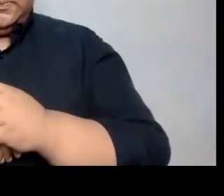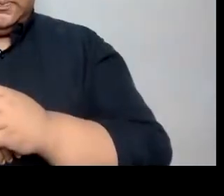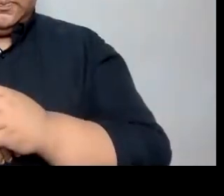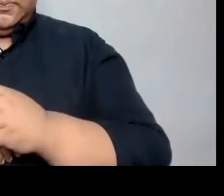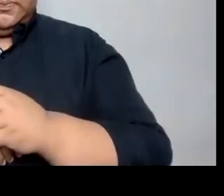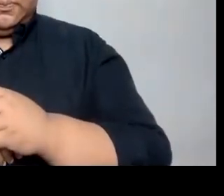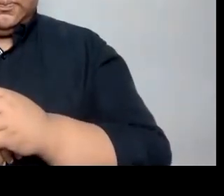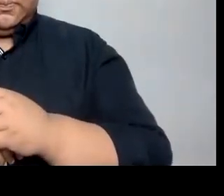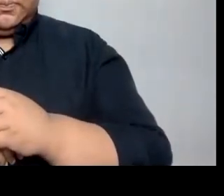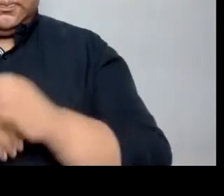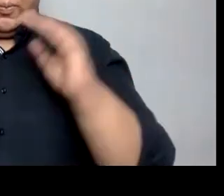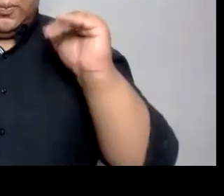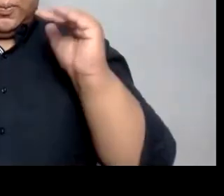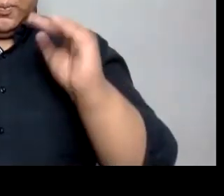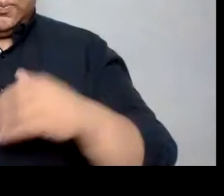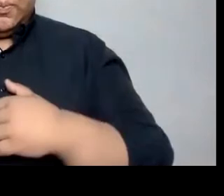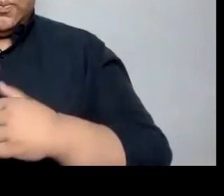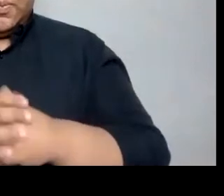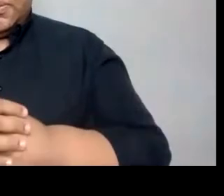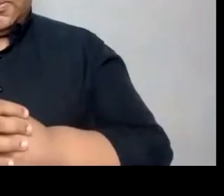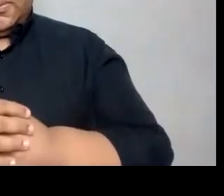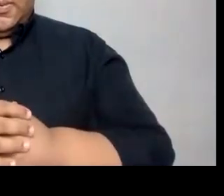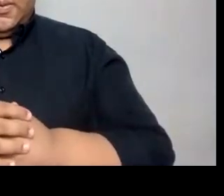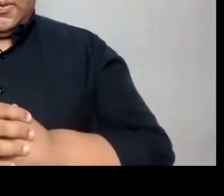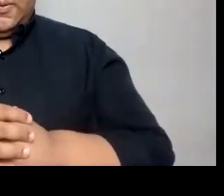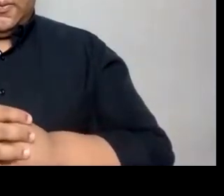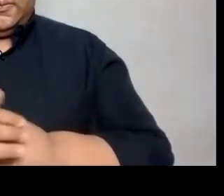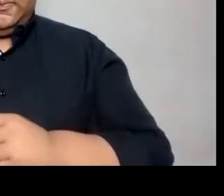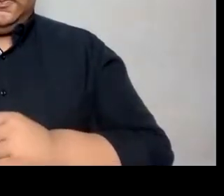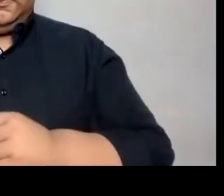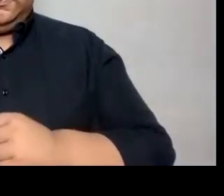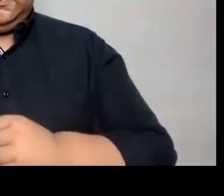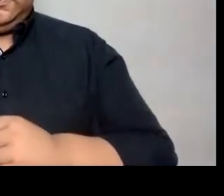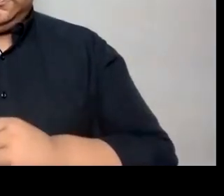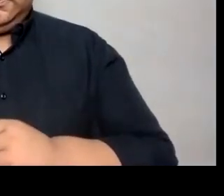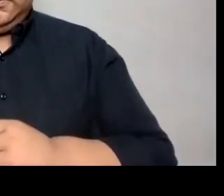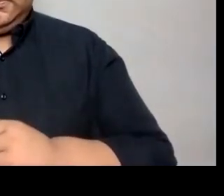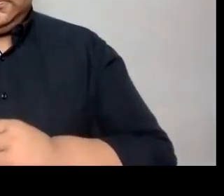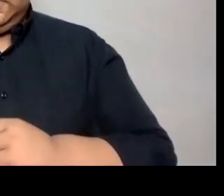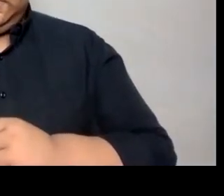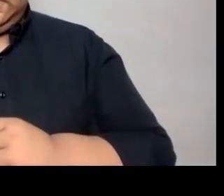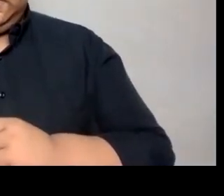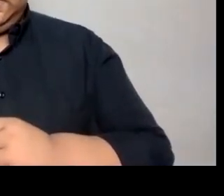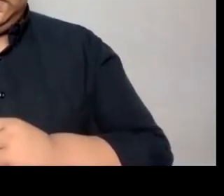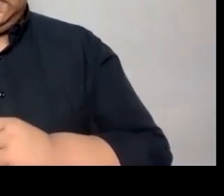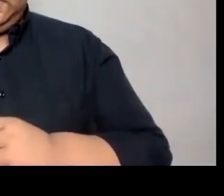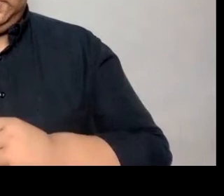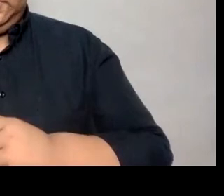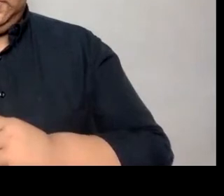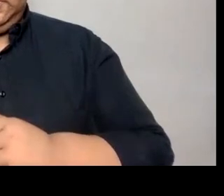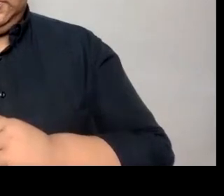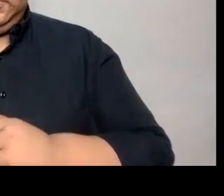I hope. What are a second here.